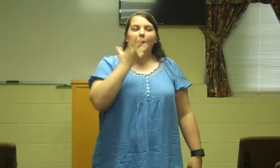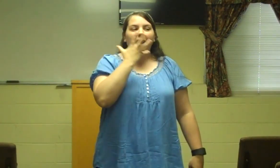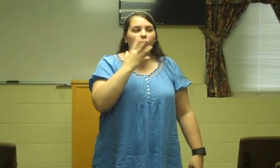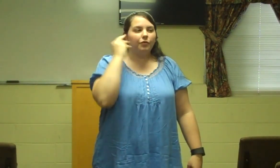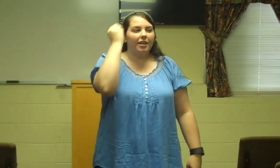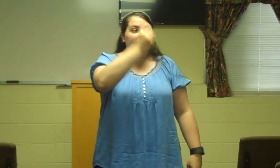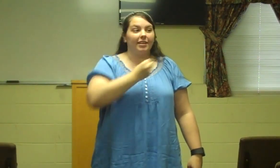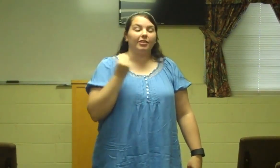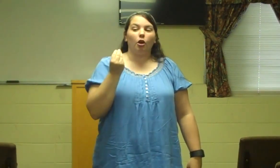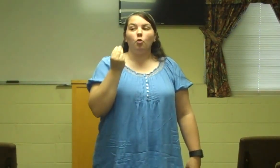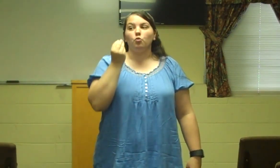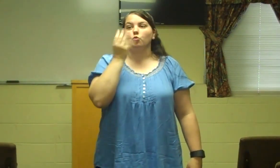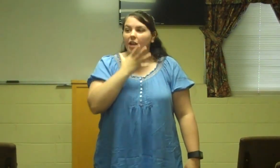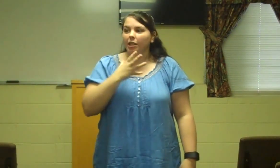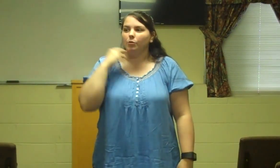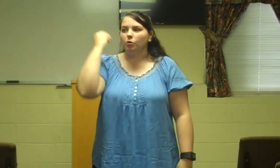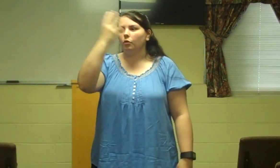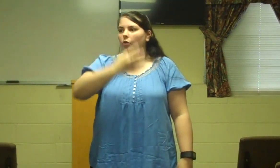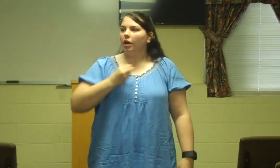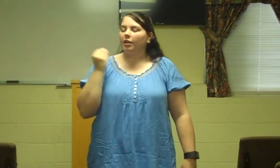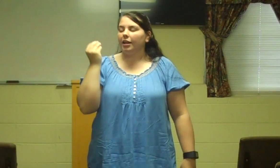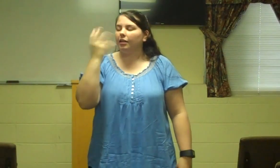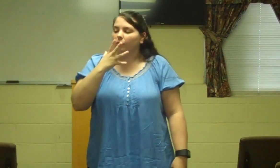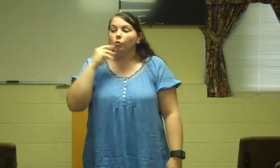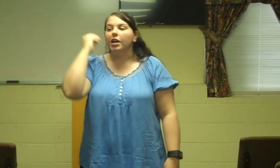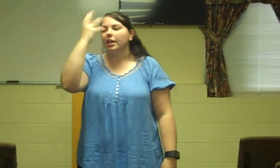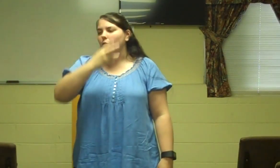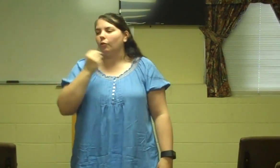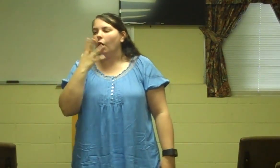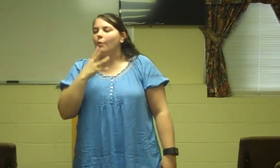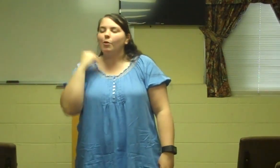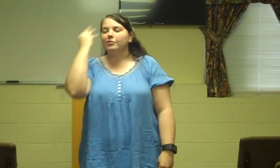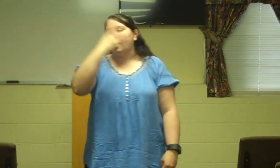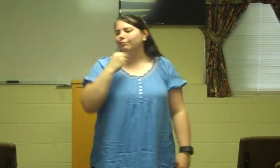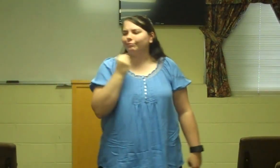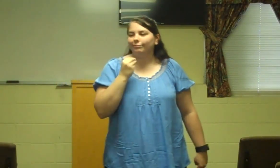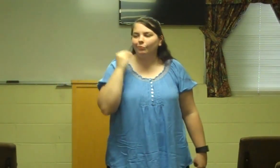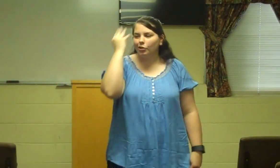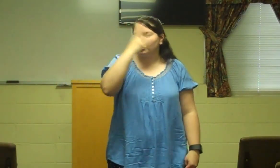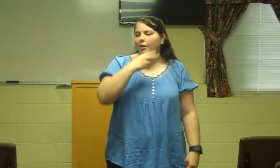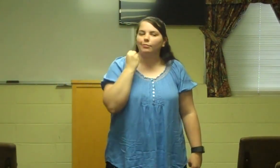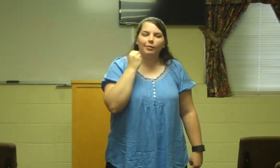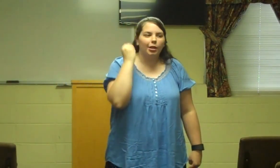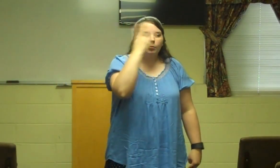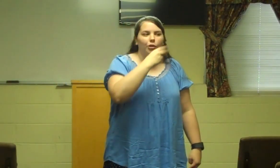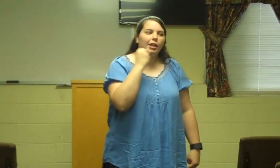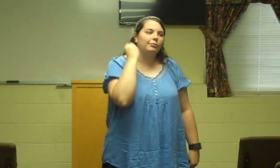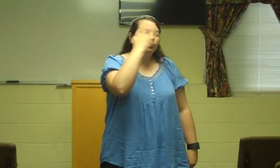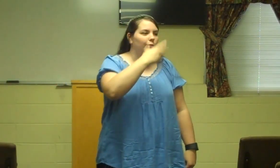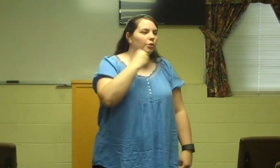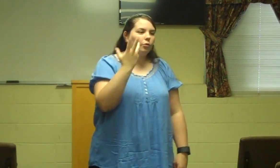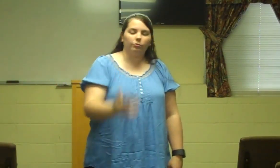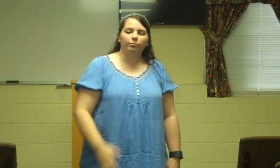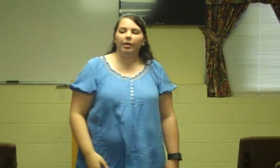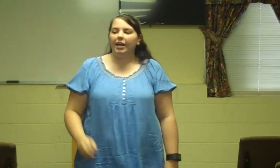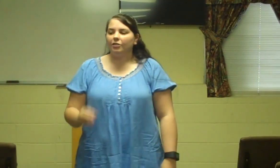back in your face, because that's like really beautiful. Like really beautiful. But most of the time, you just sign pretty, beautiful. It's